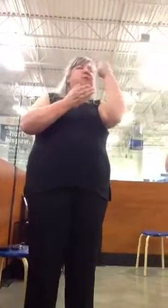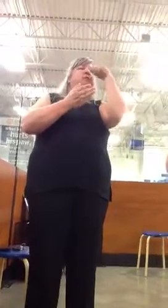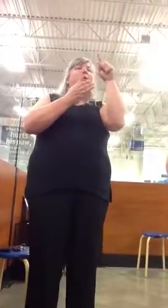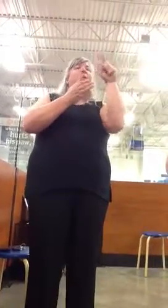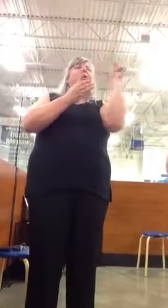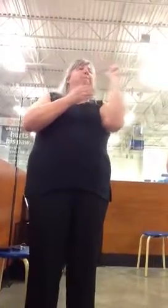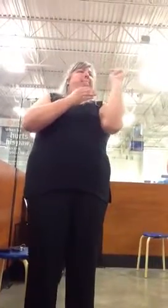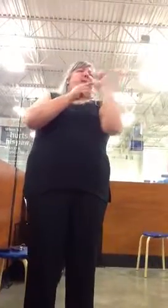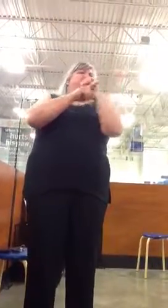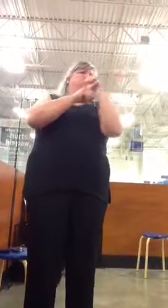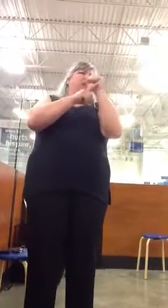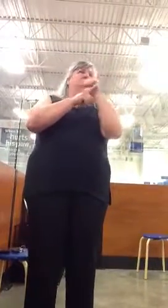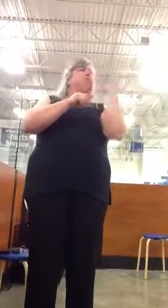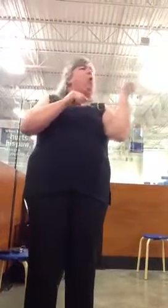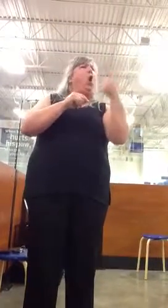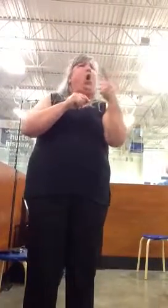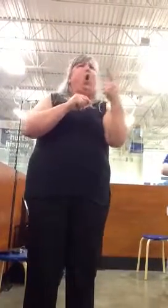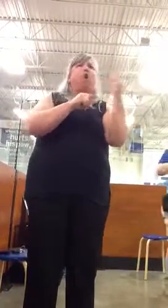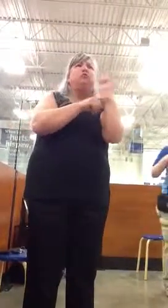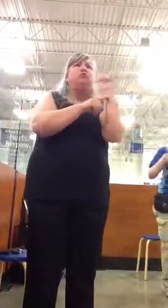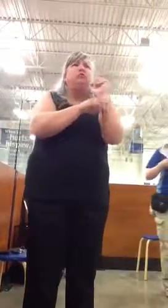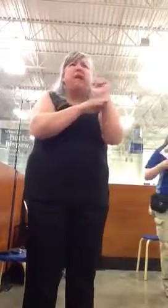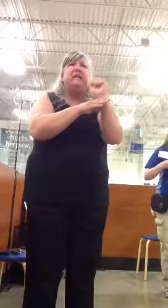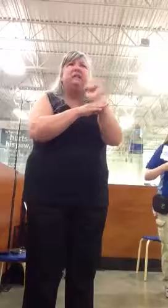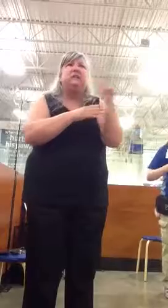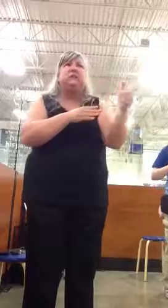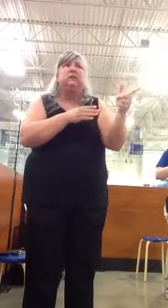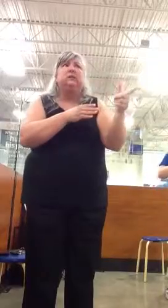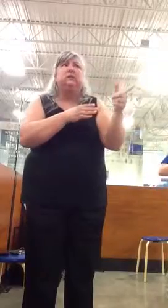Yeah? At home at least.